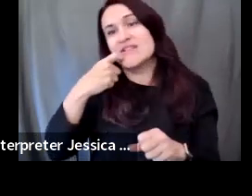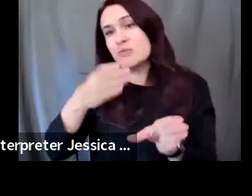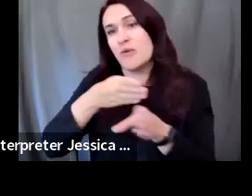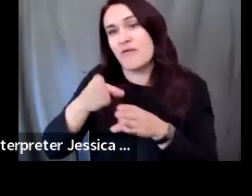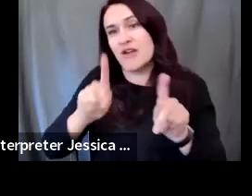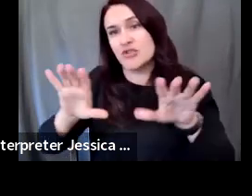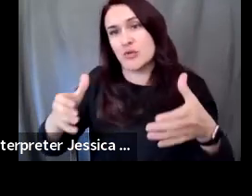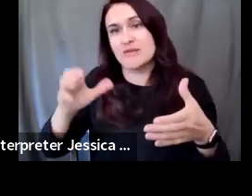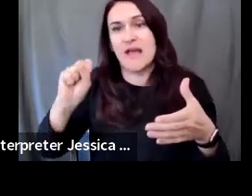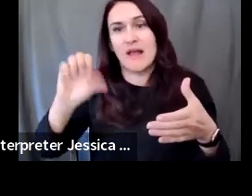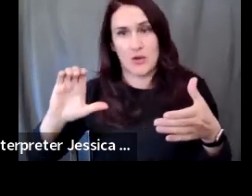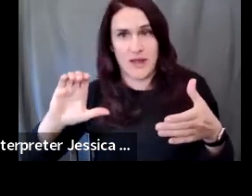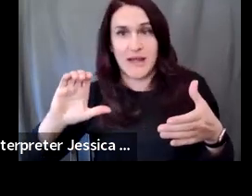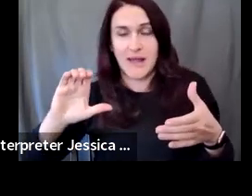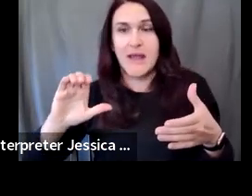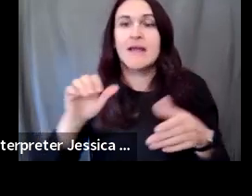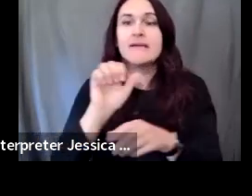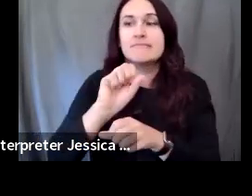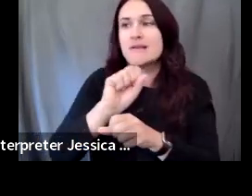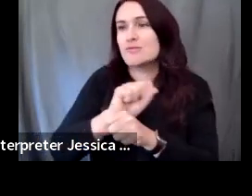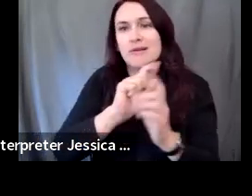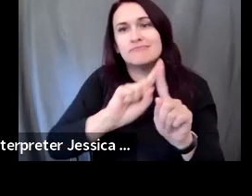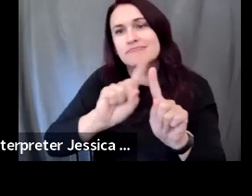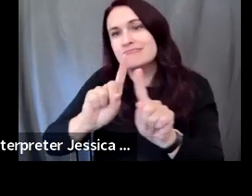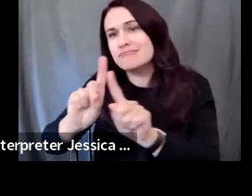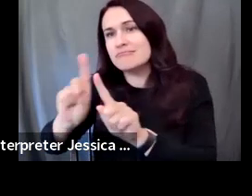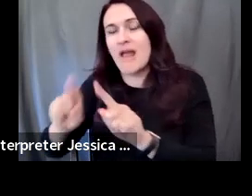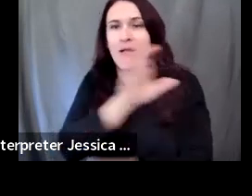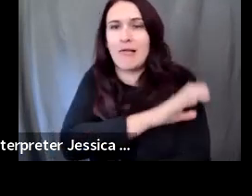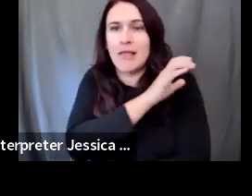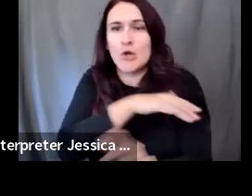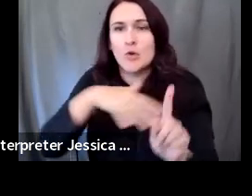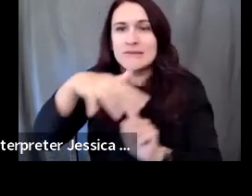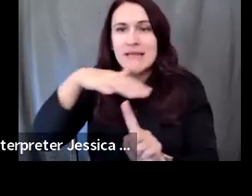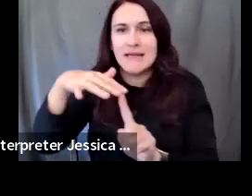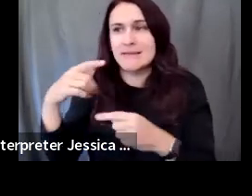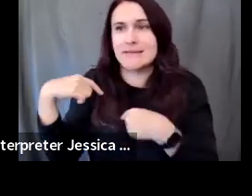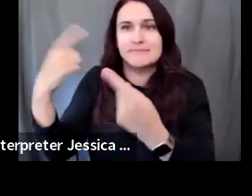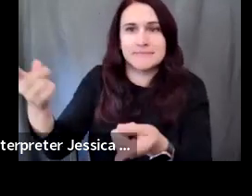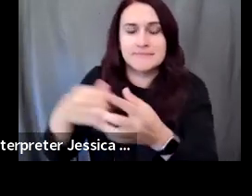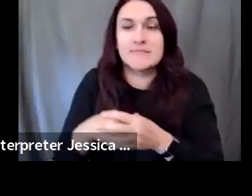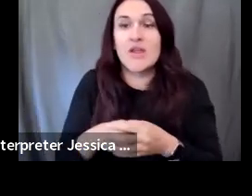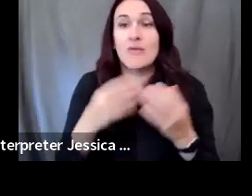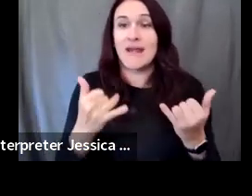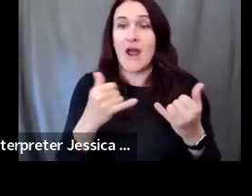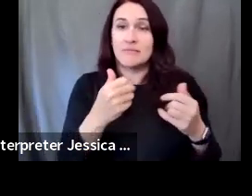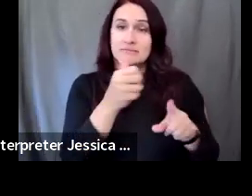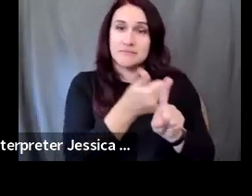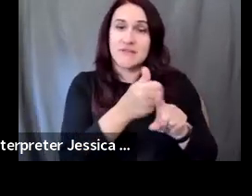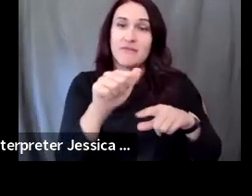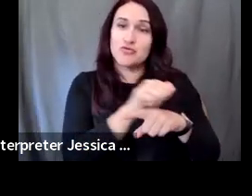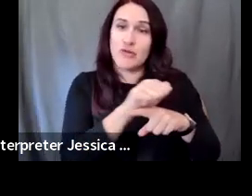South Carolina and has worked in a wide range of clinical settings over the years. Currently, he serves as the Training and Technical